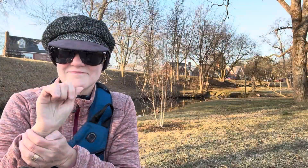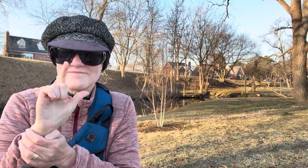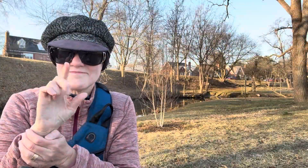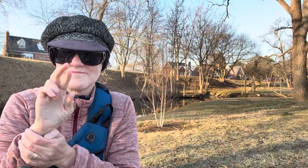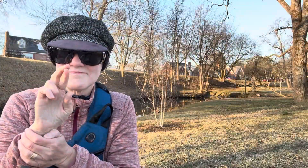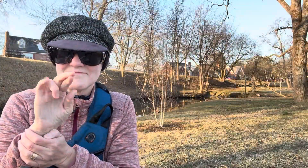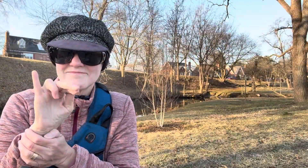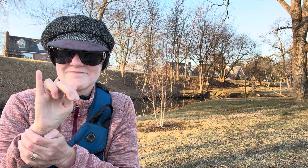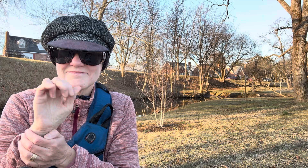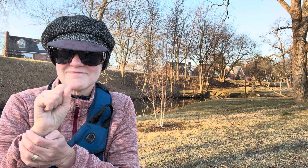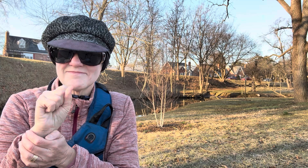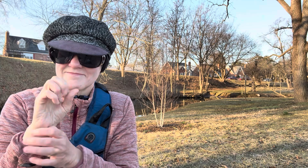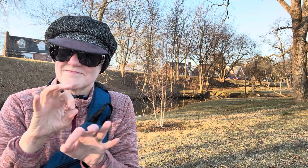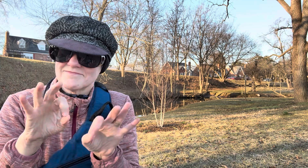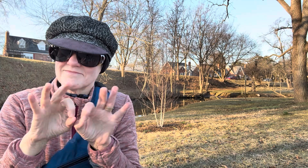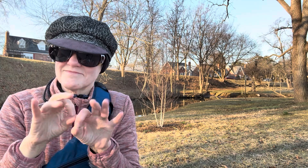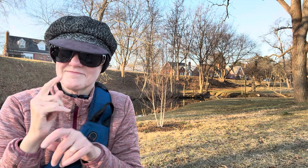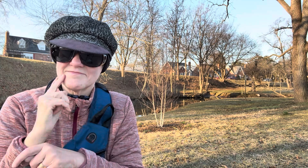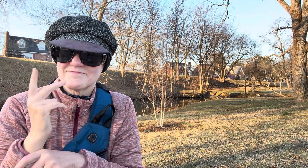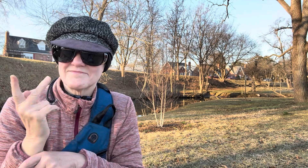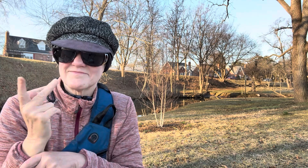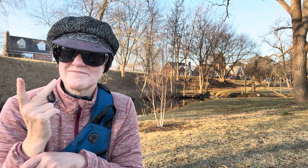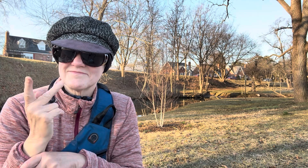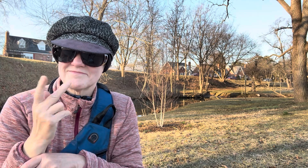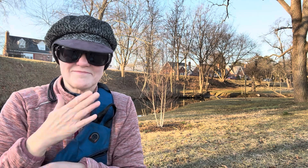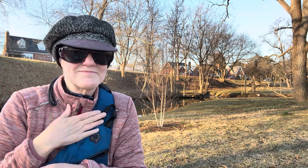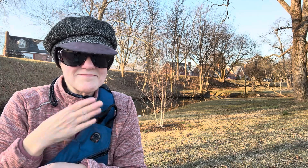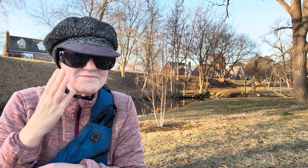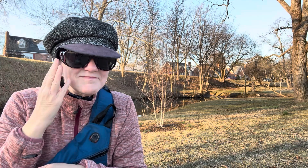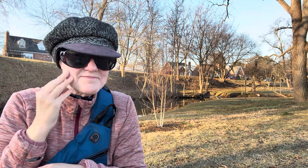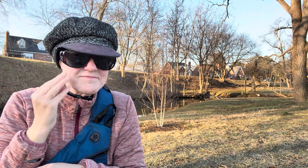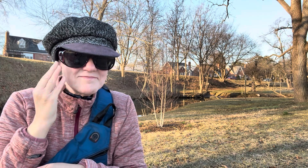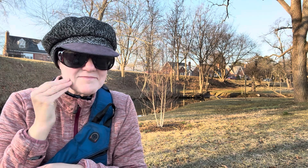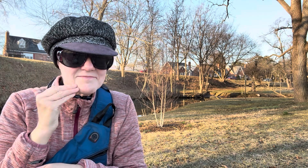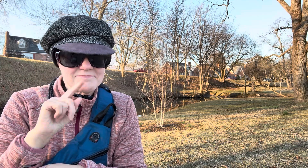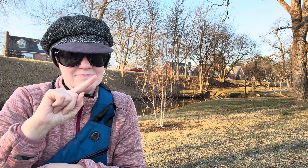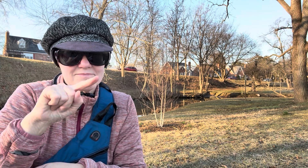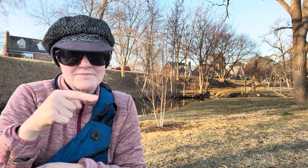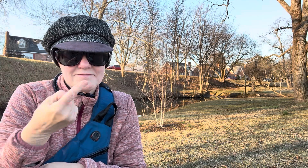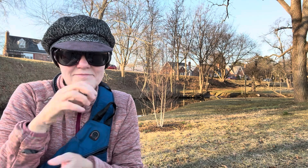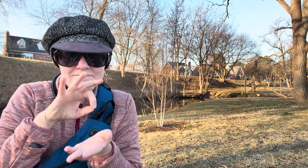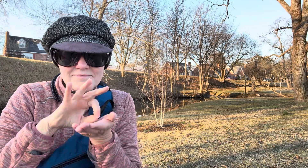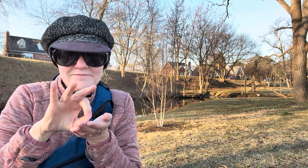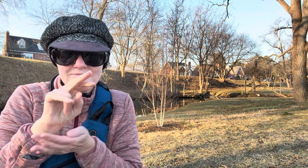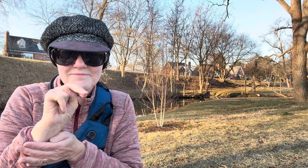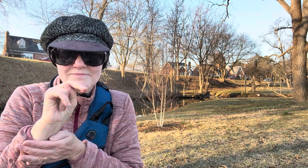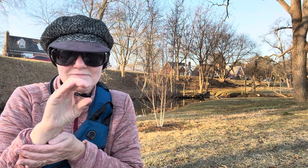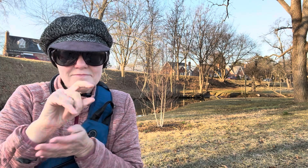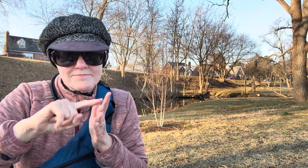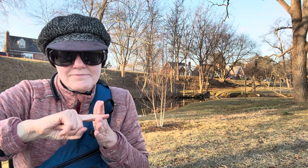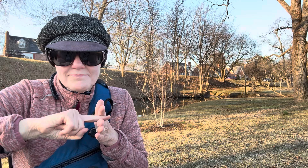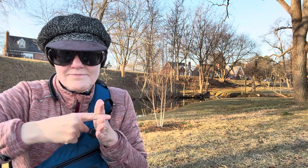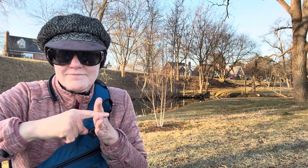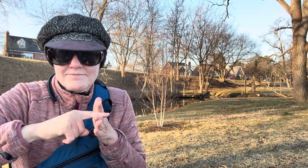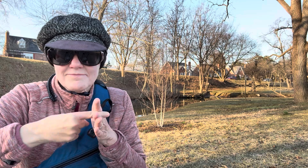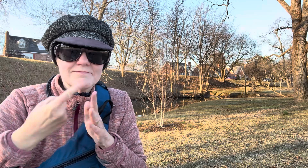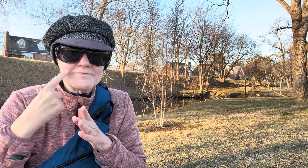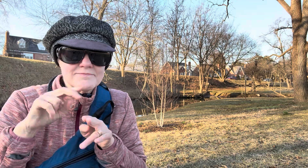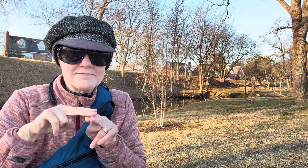We do also count calories. That's important for us. In my experience, only counting net carbs at the